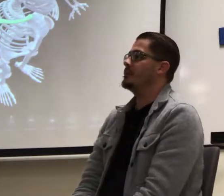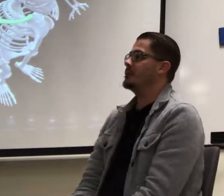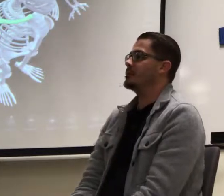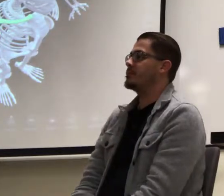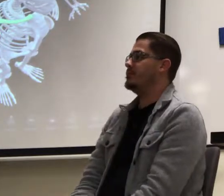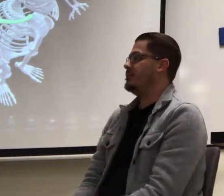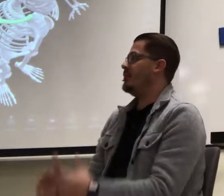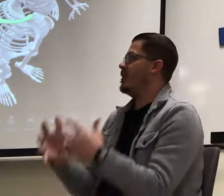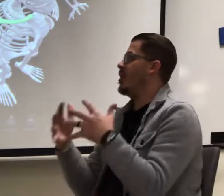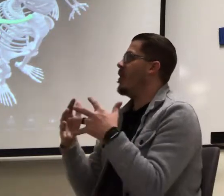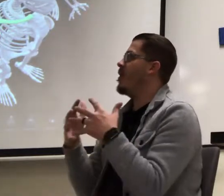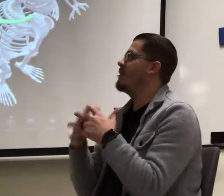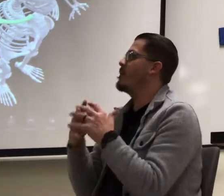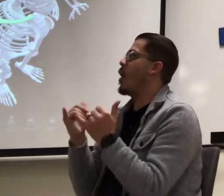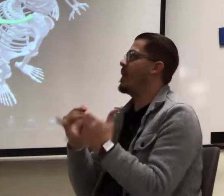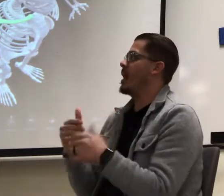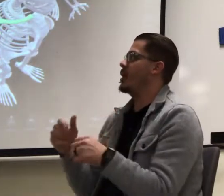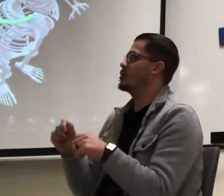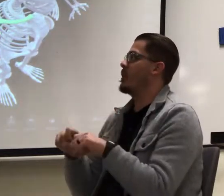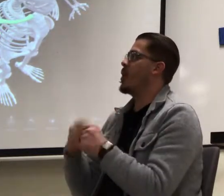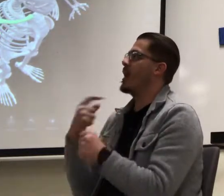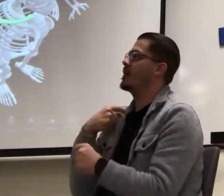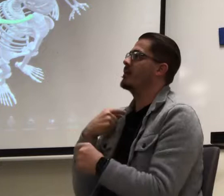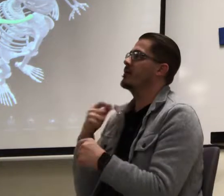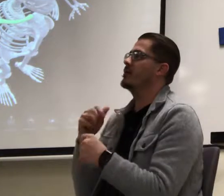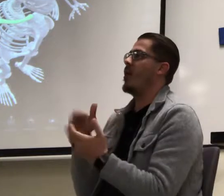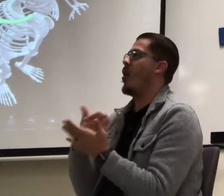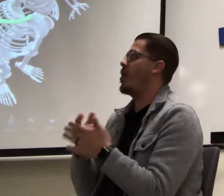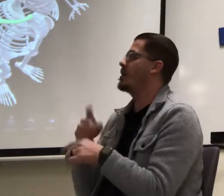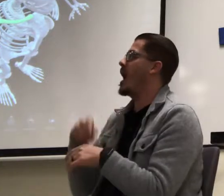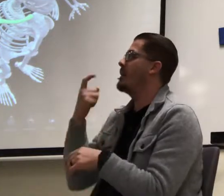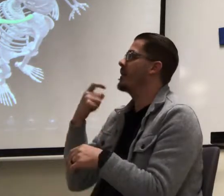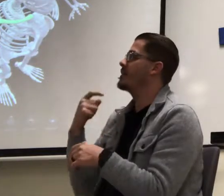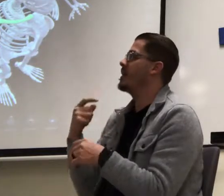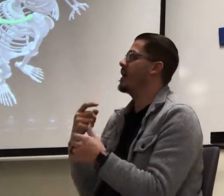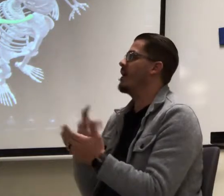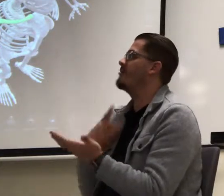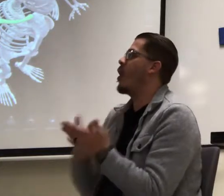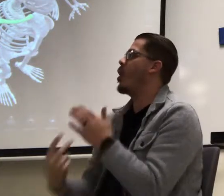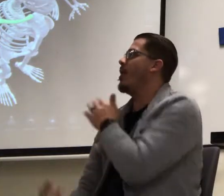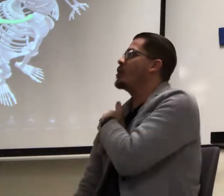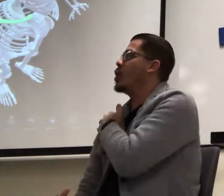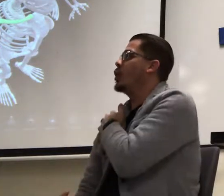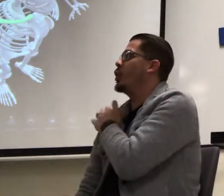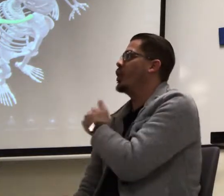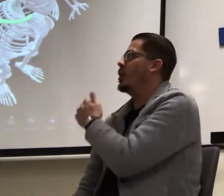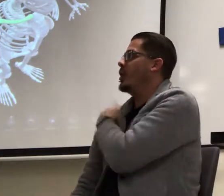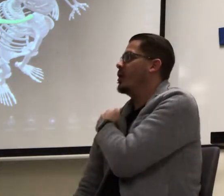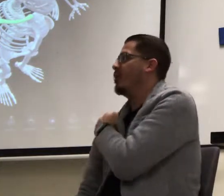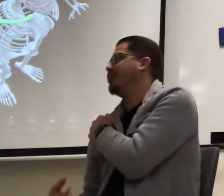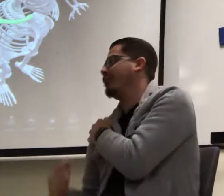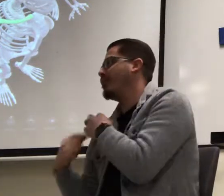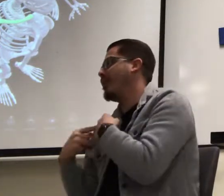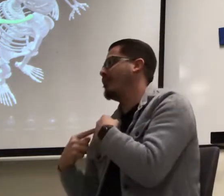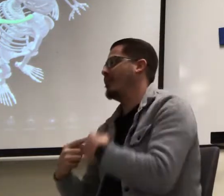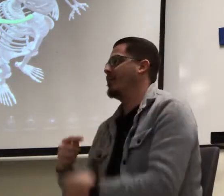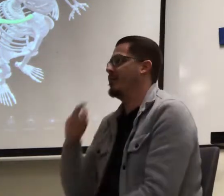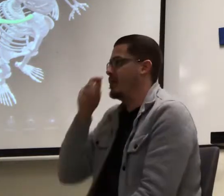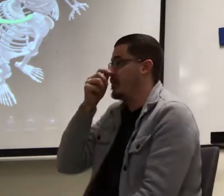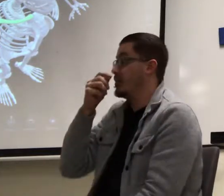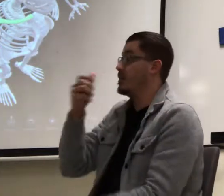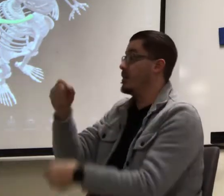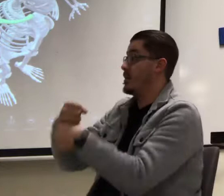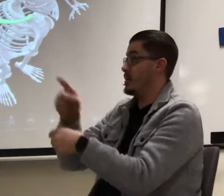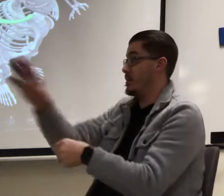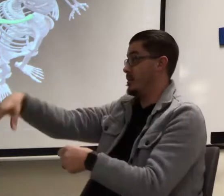You know, or I just kind of may say identify this bone. be sure to put left or right. You know, one time I